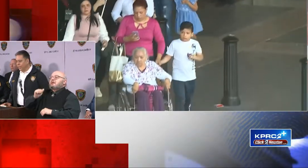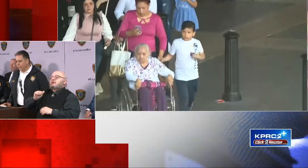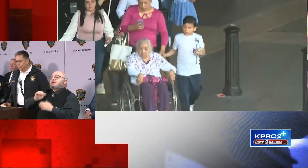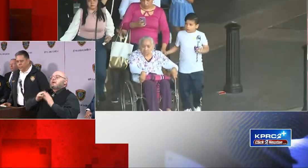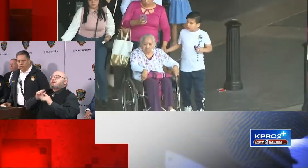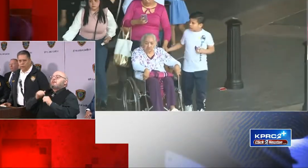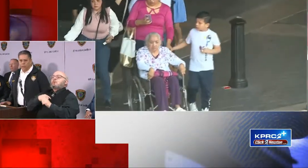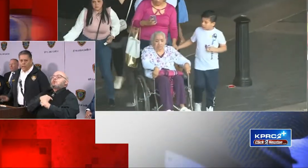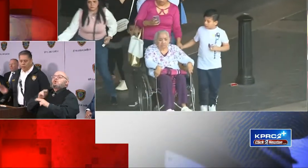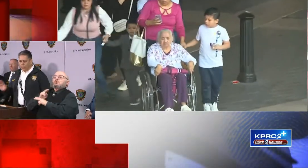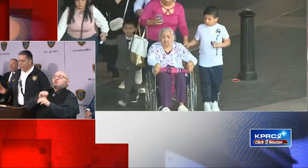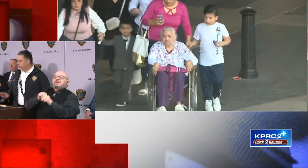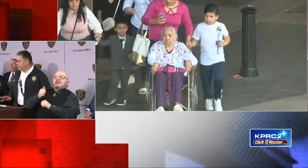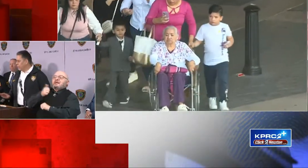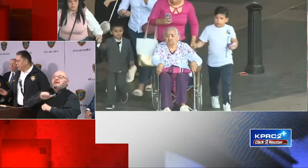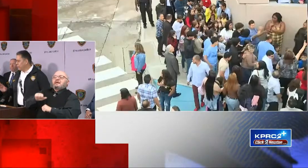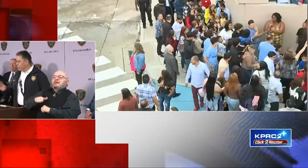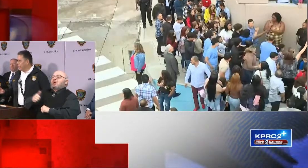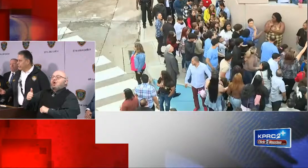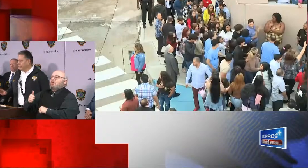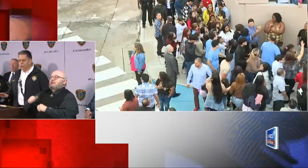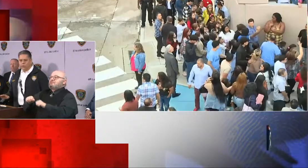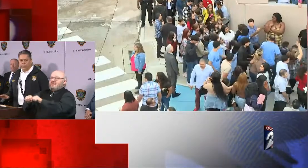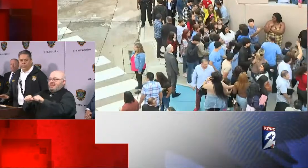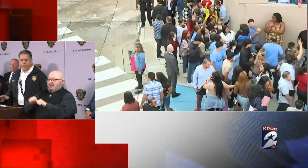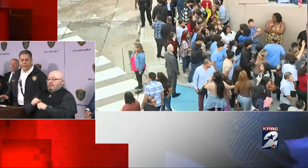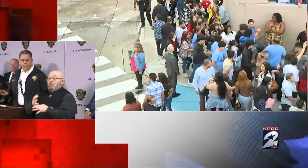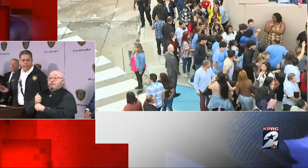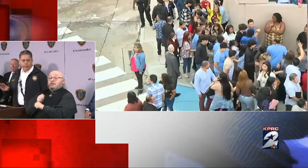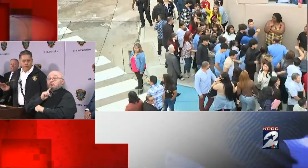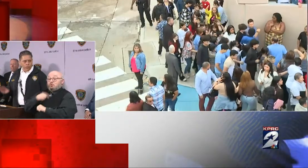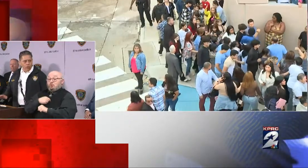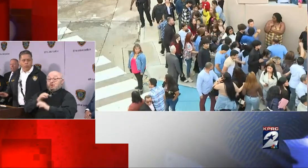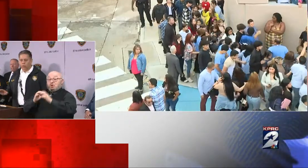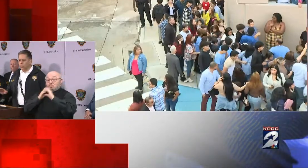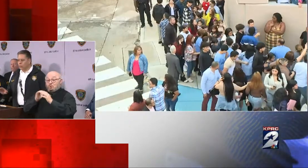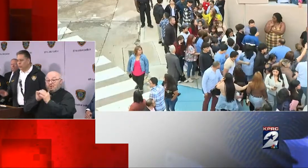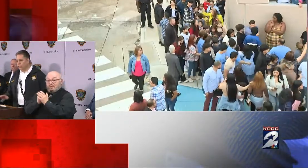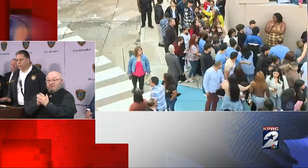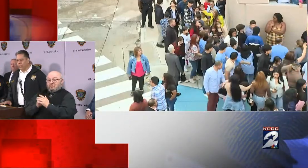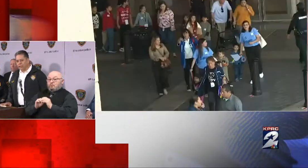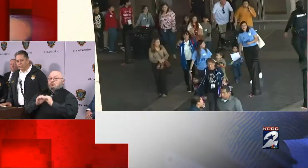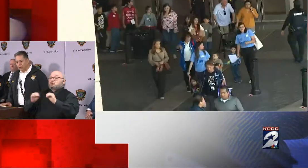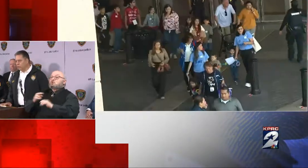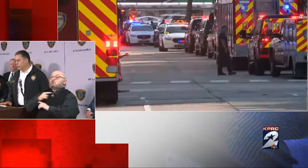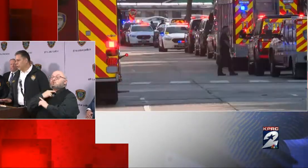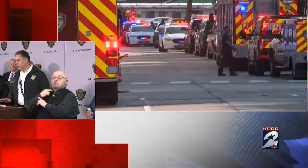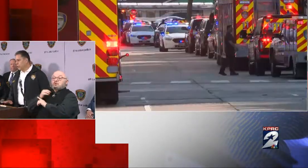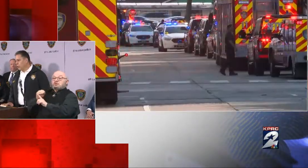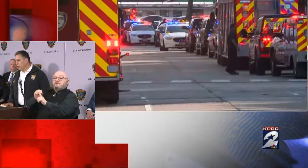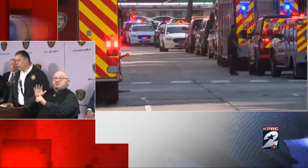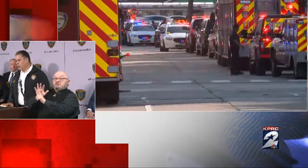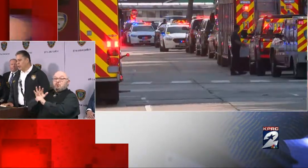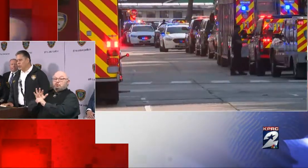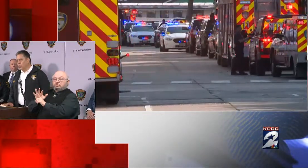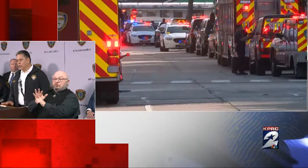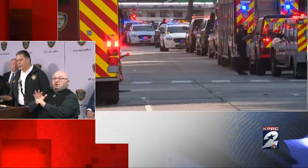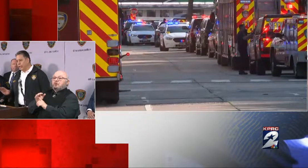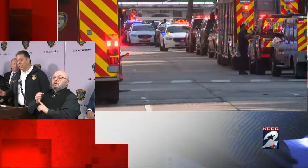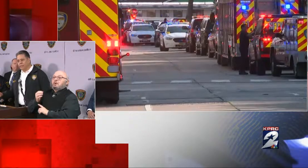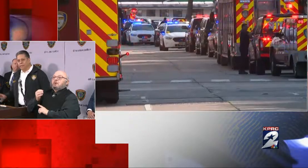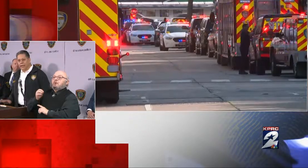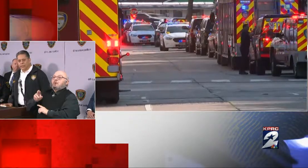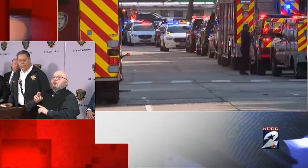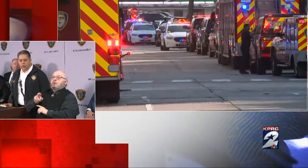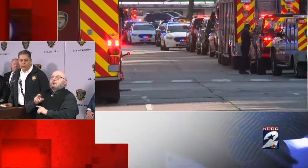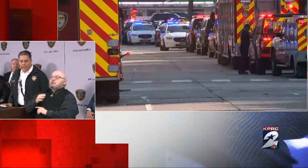other applications. So I want to make sure that we communicated that to our community. There was no risk of exposure or